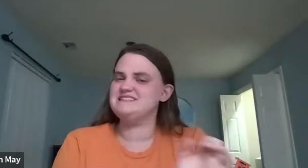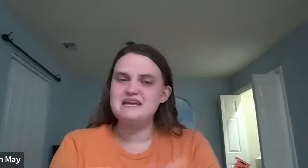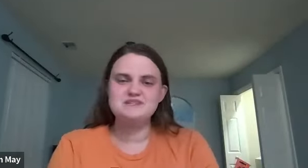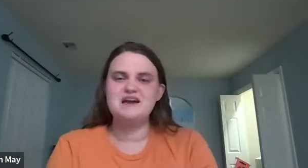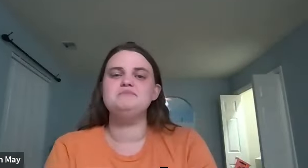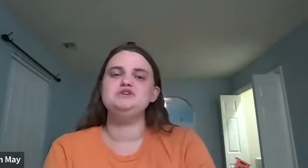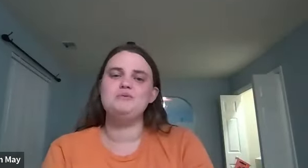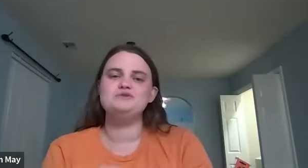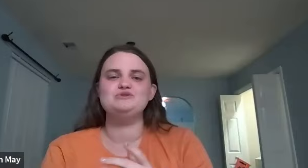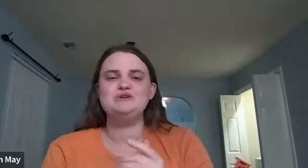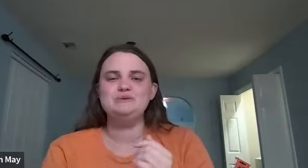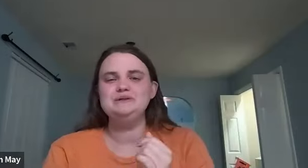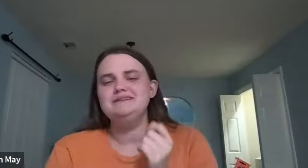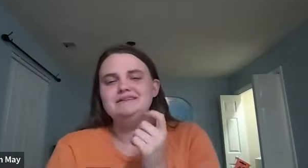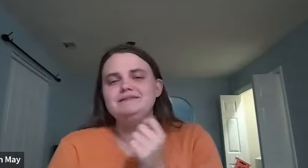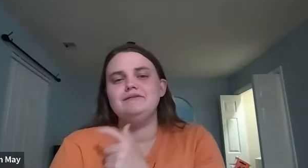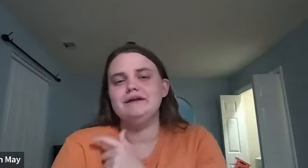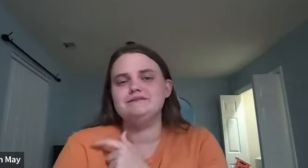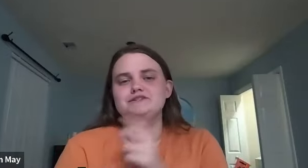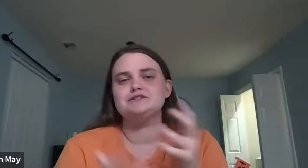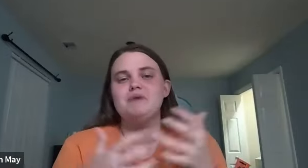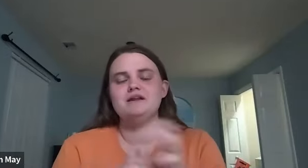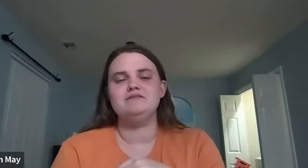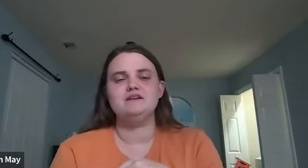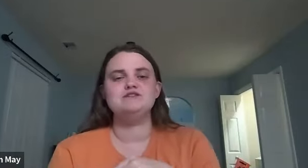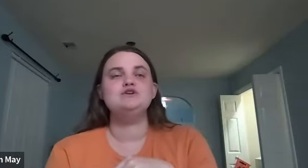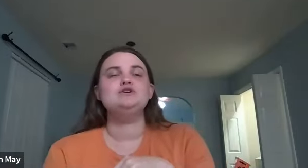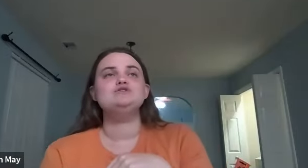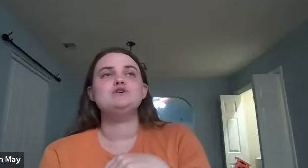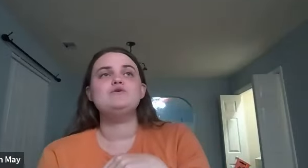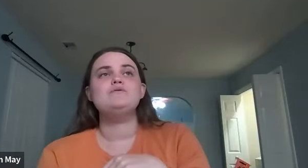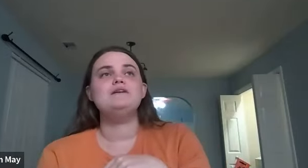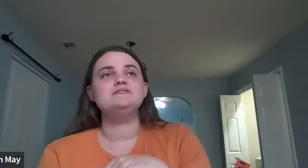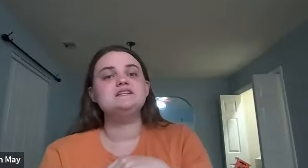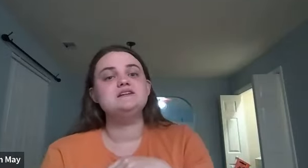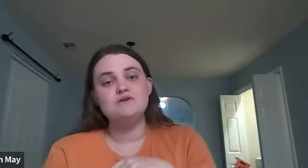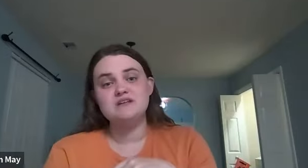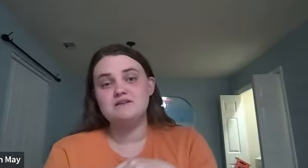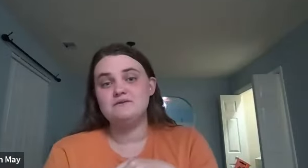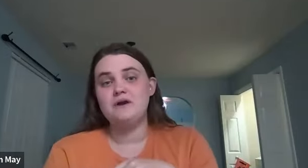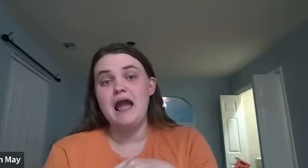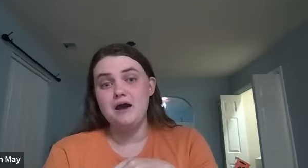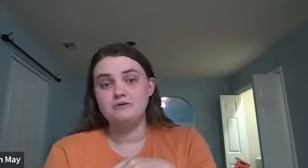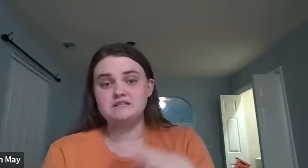same sign, but you almost are a little lazy and just combining things. So I've seen another sign for out